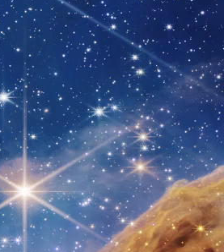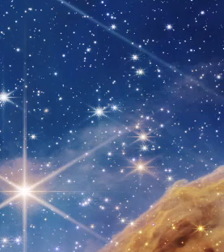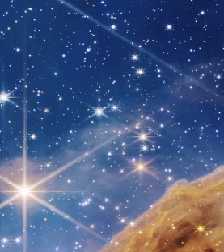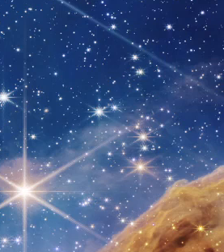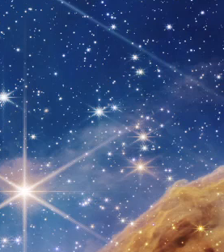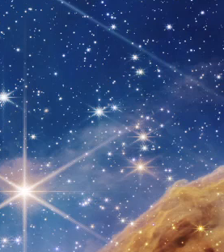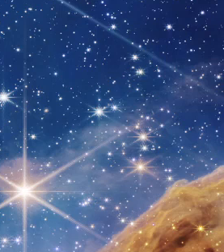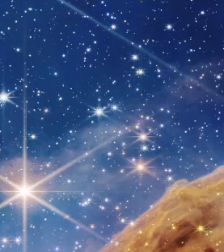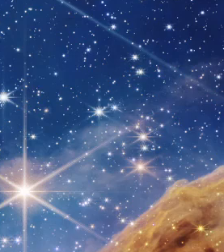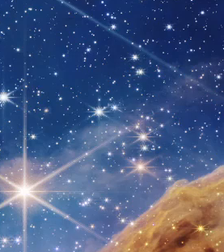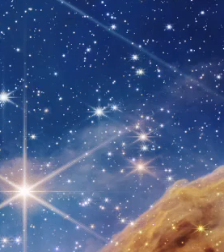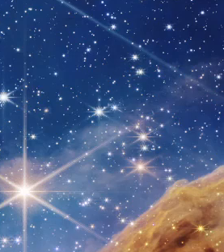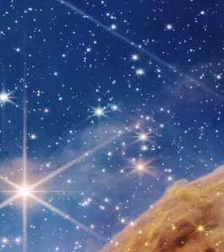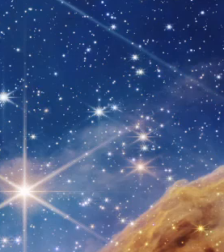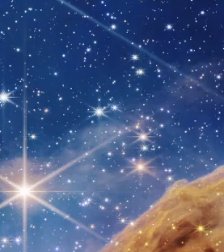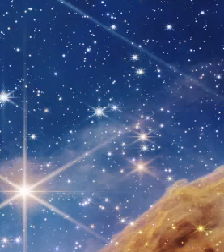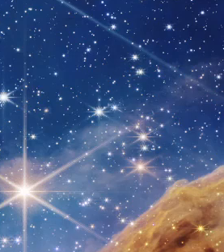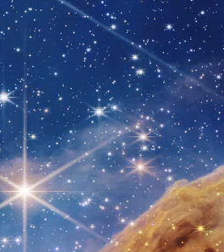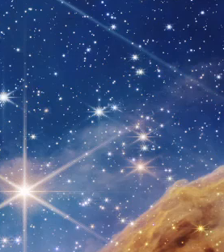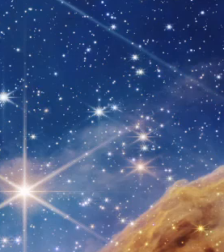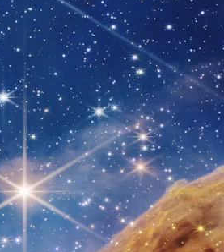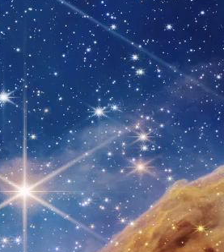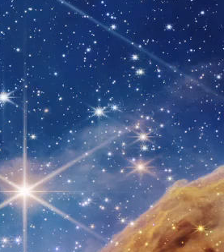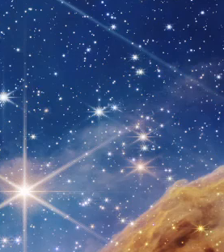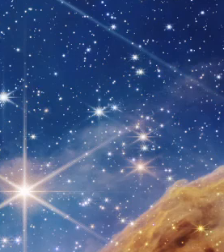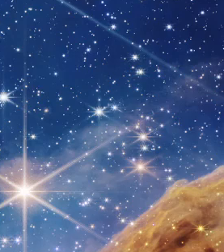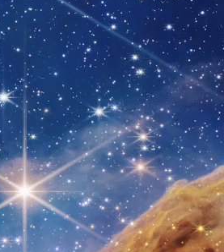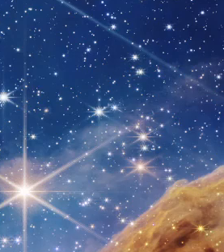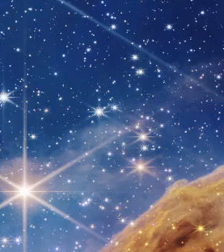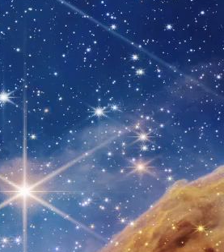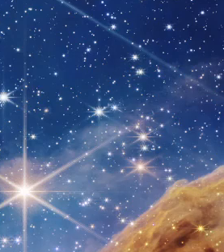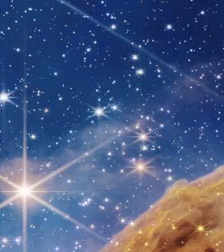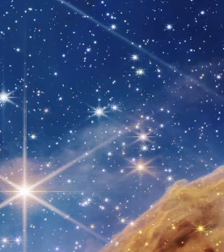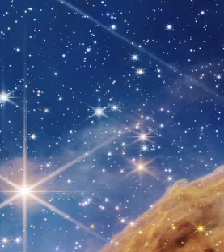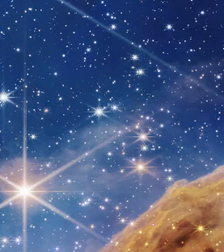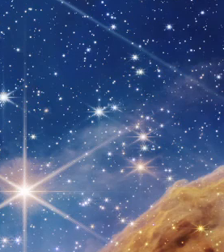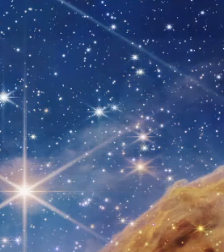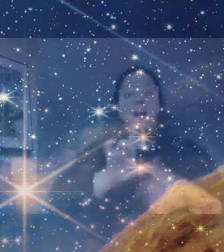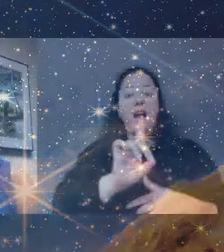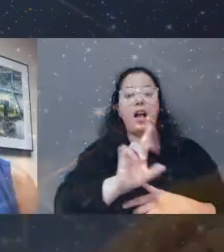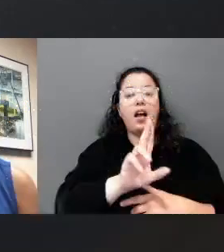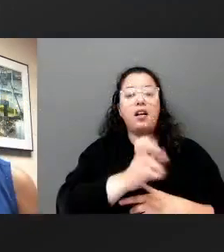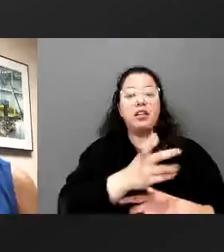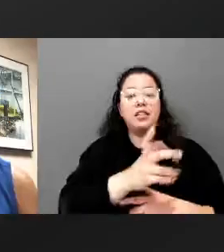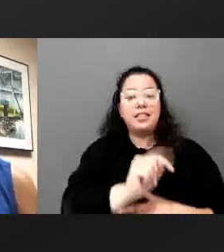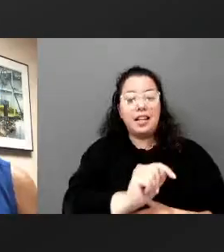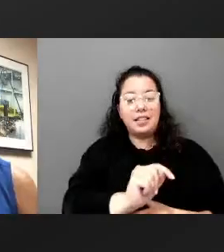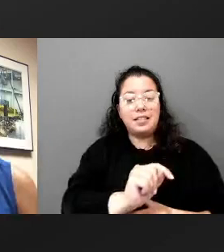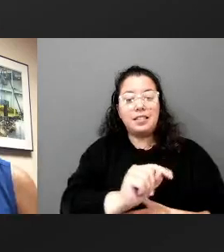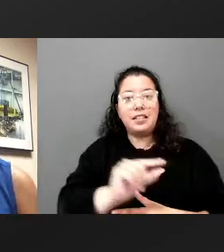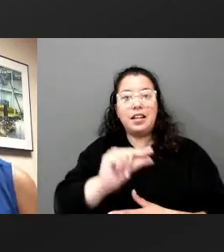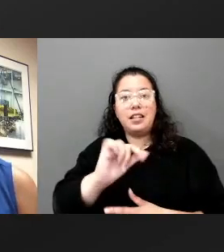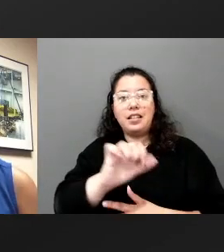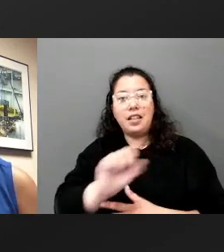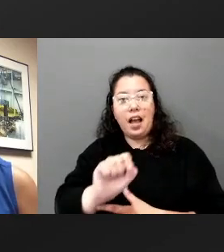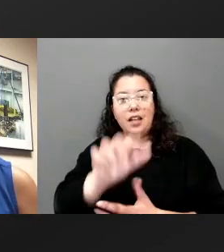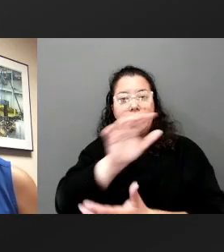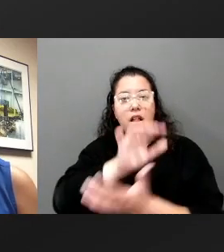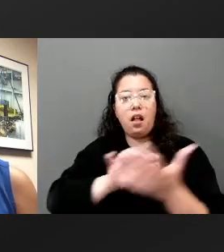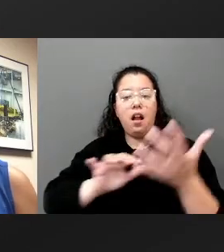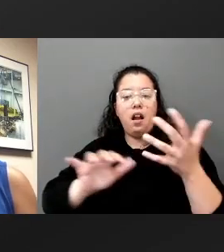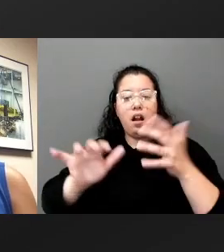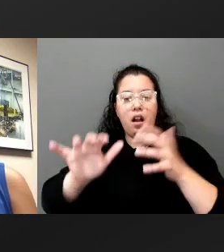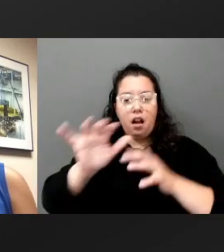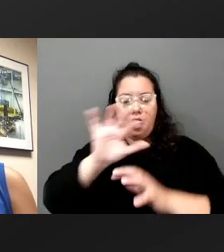these dense regions of cloud of gas and dust clouds that are coming together to form new